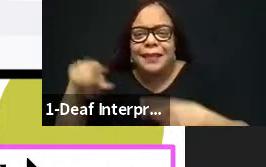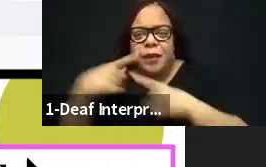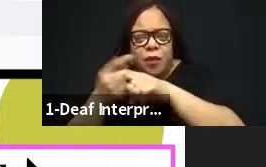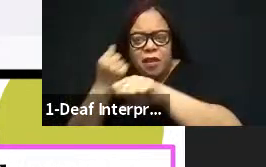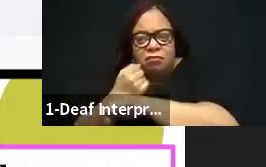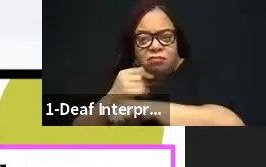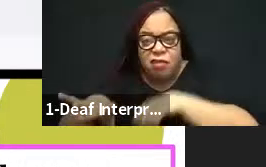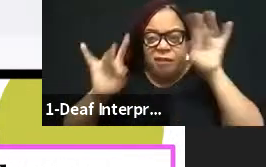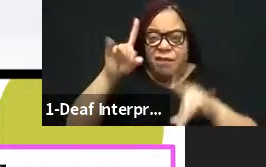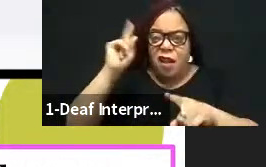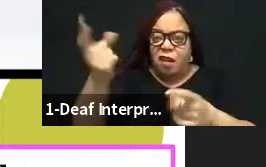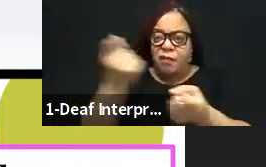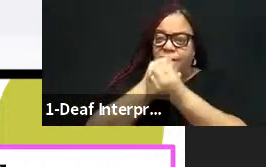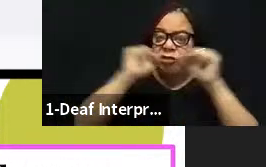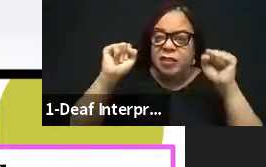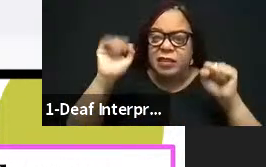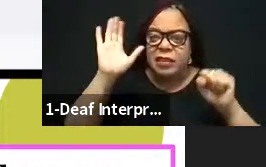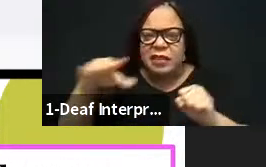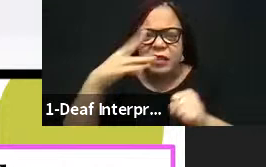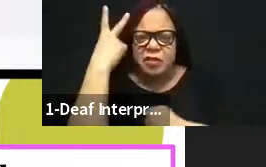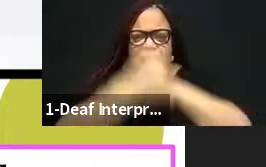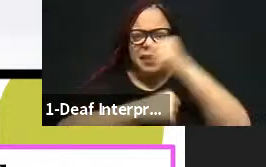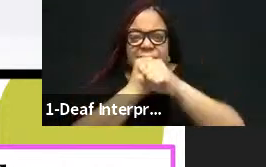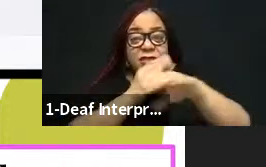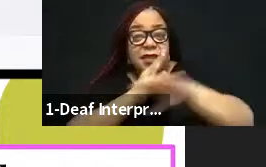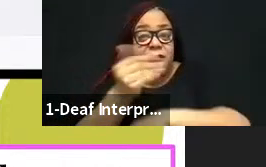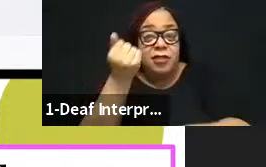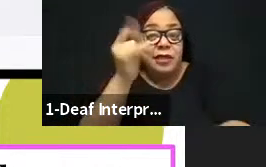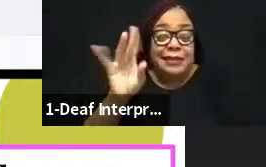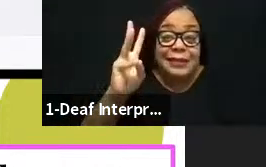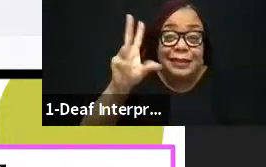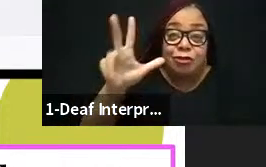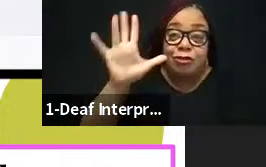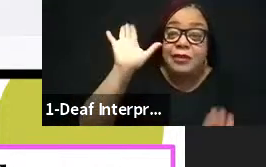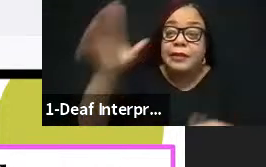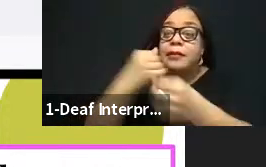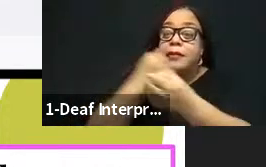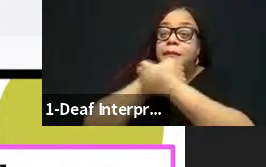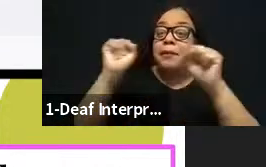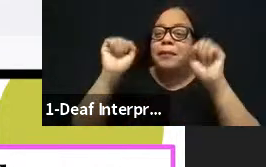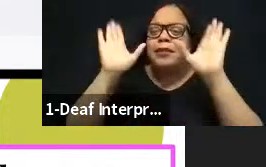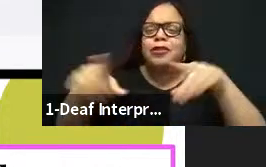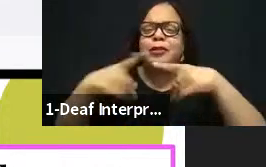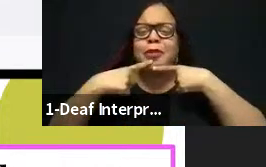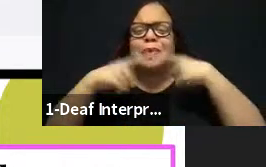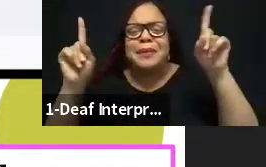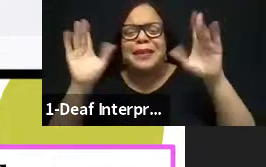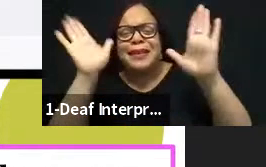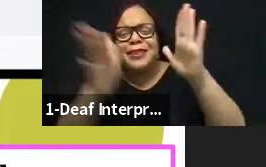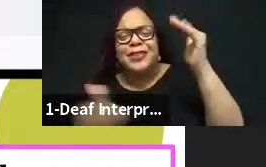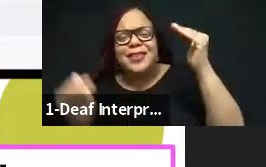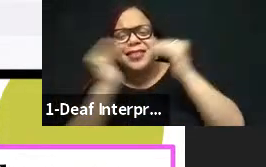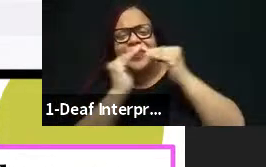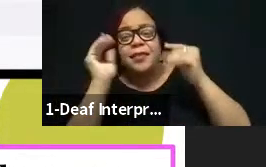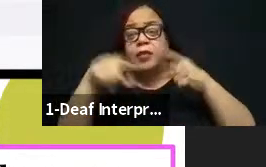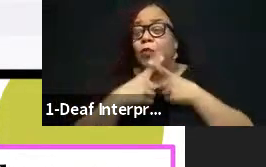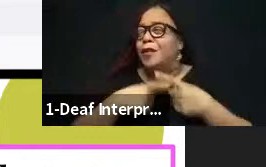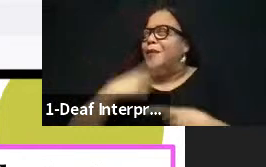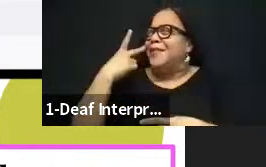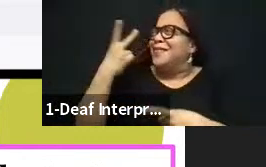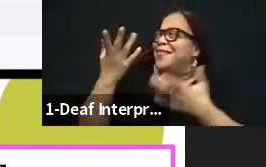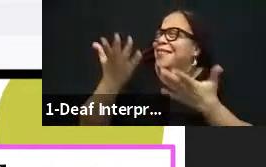justice? When have we seen it and known it? Who are the ones who have grown it? Took it from notion to showing what's just. Let's talk about soldiers who were